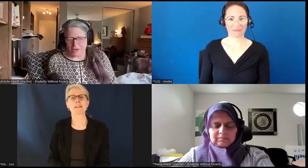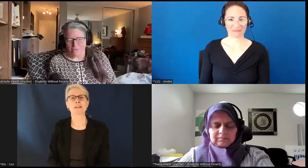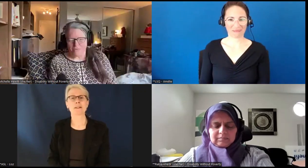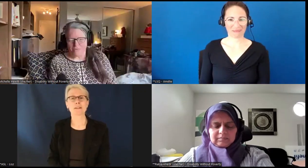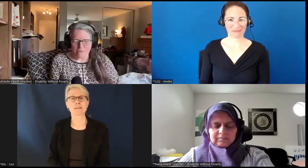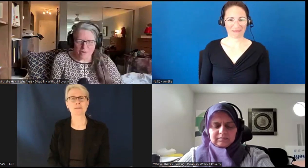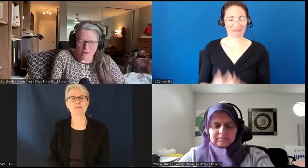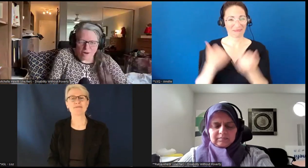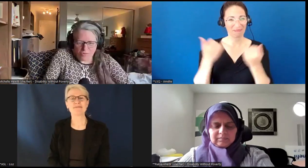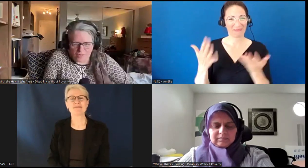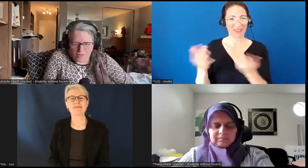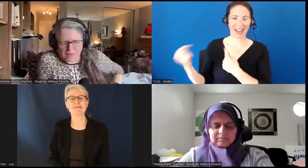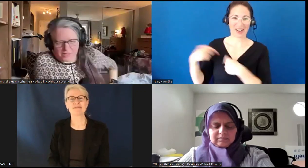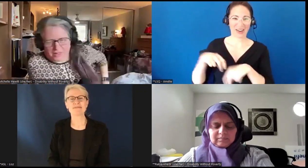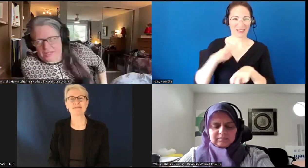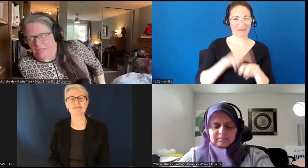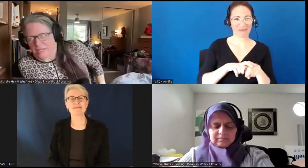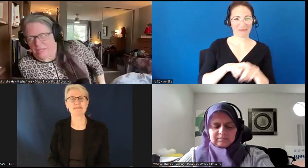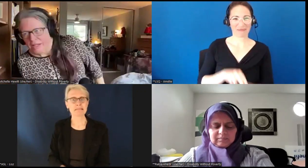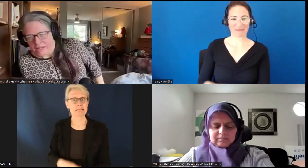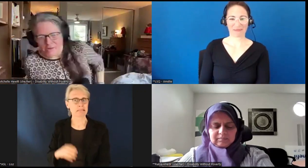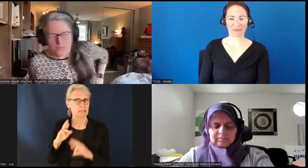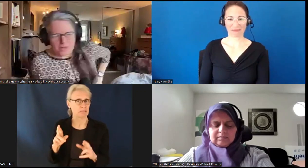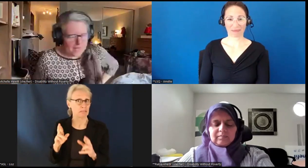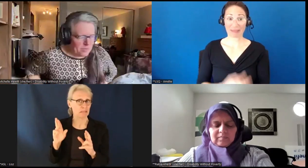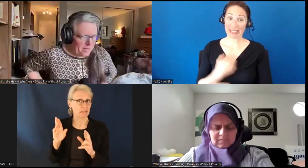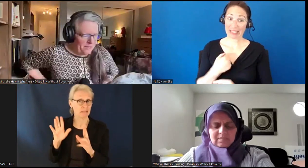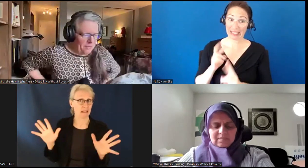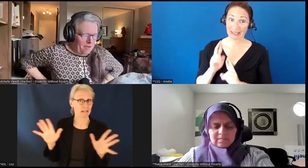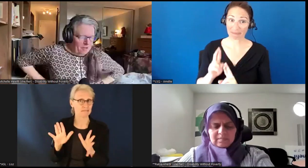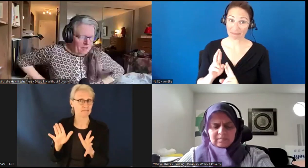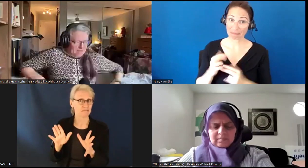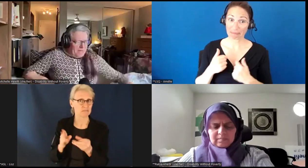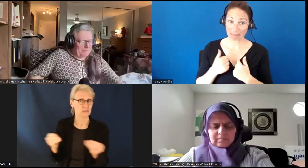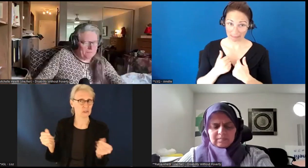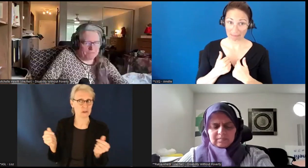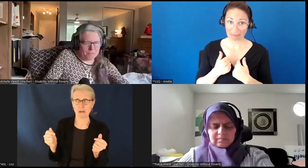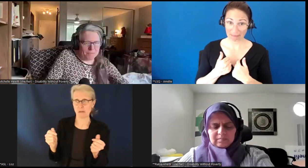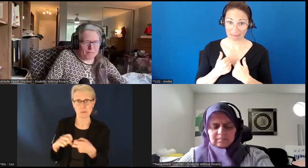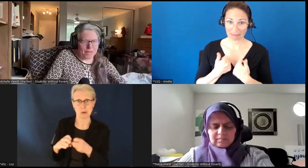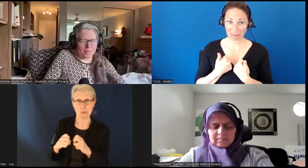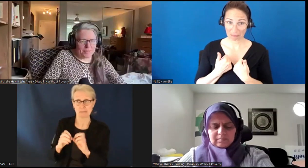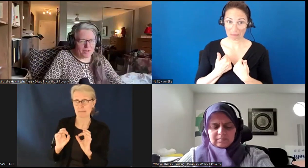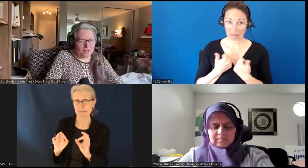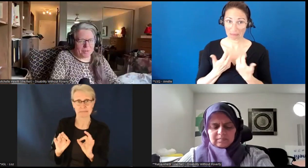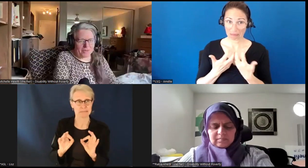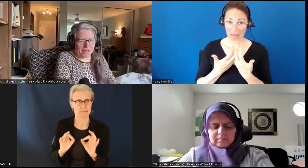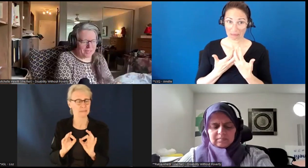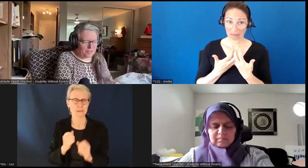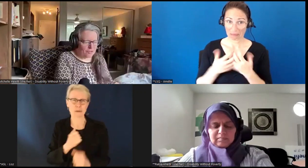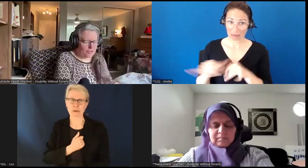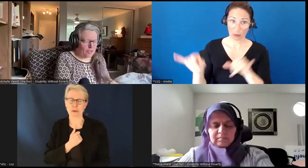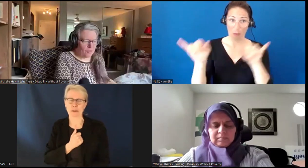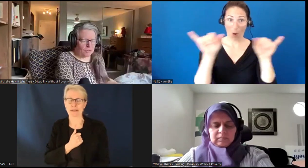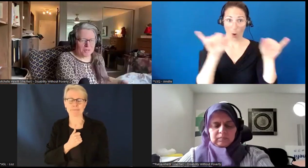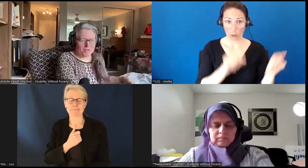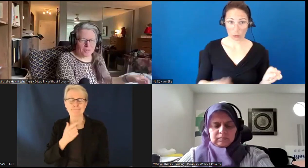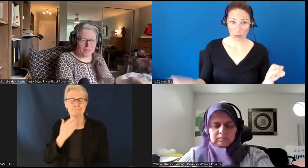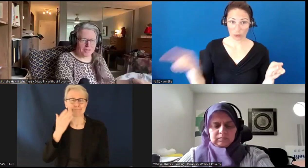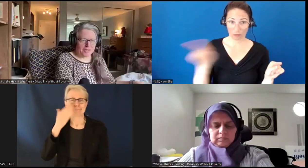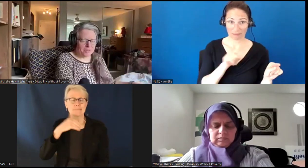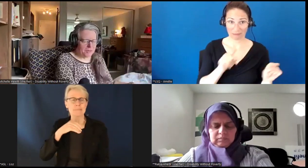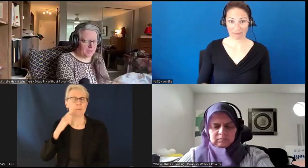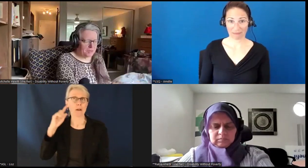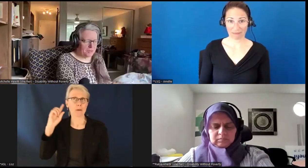we go. Hopefully that's better for everybody now. I'm sorry about that. It's just slowly coming